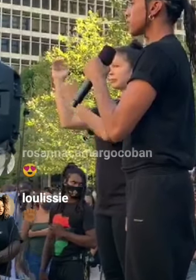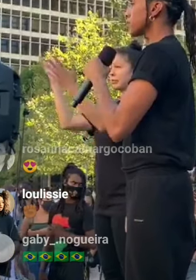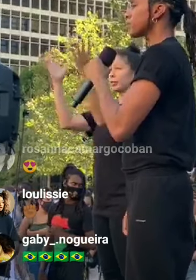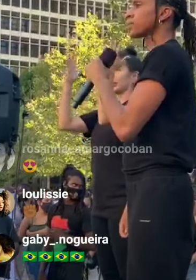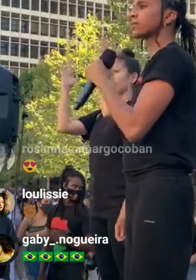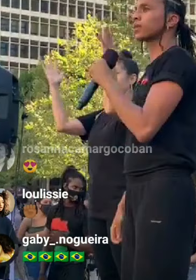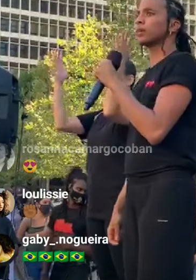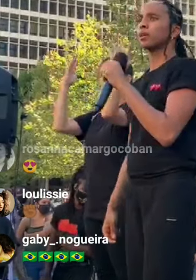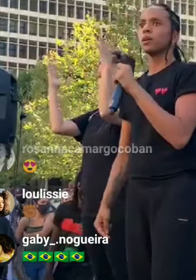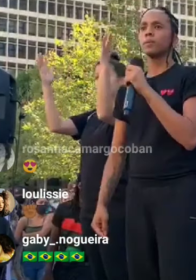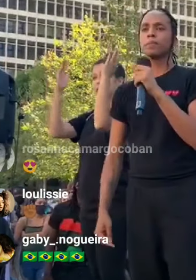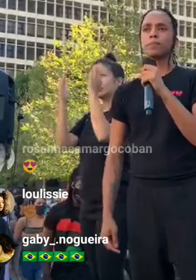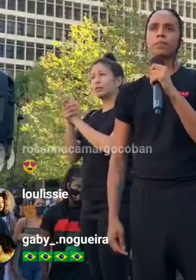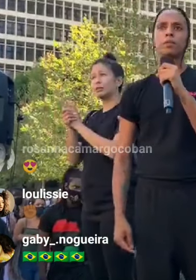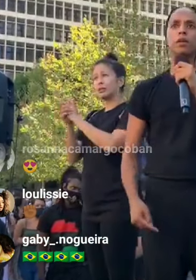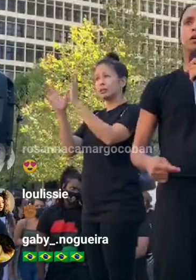And so every week,